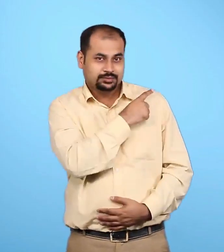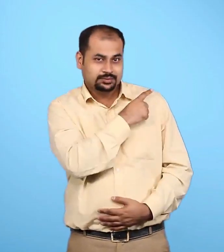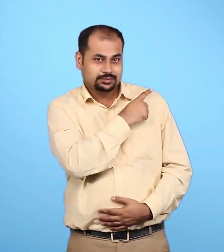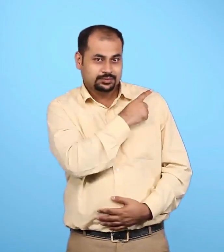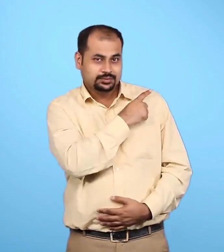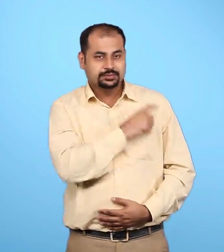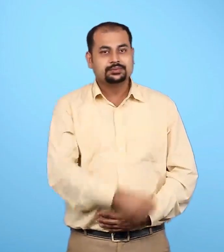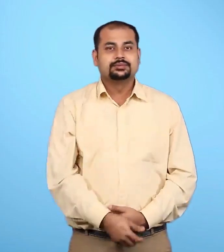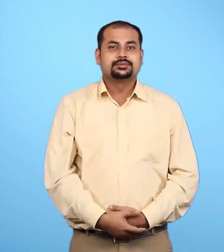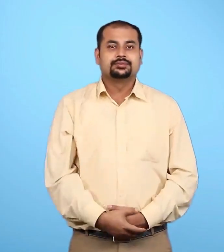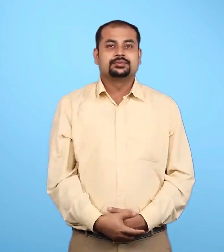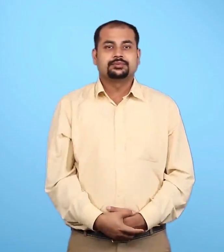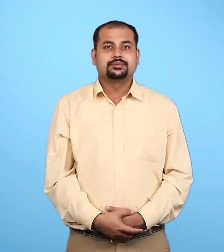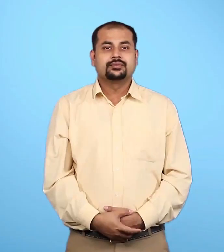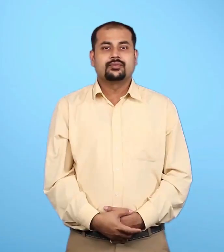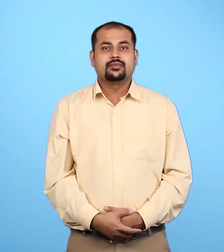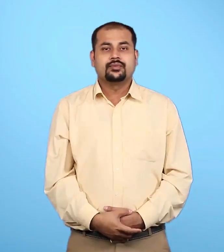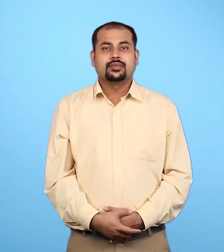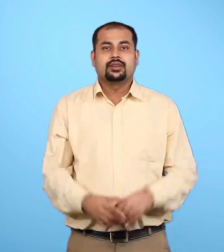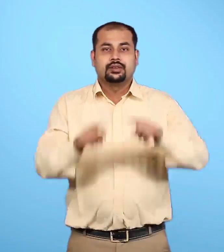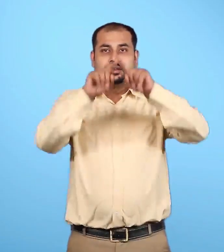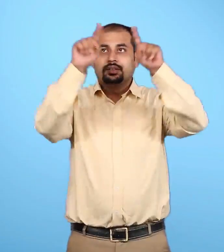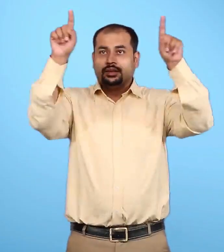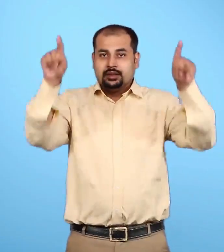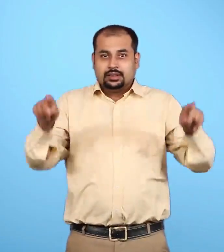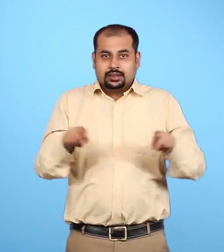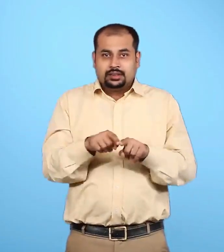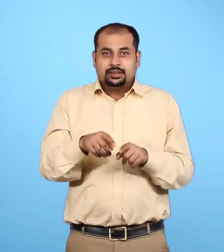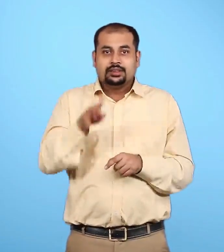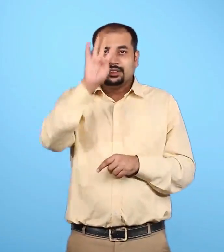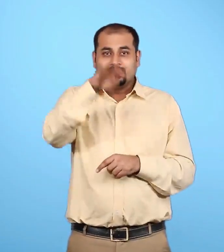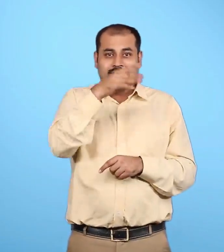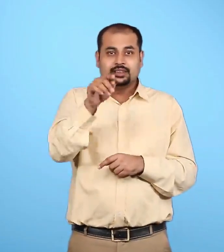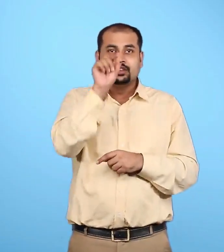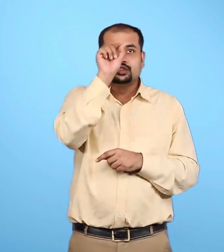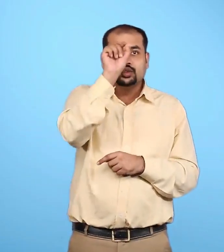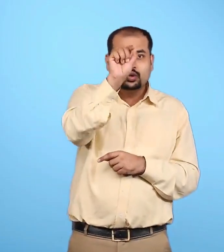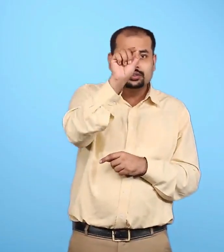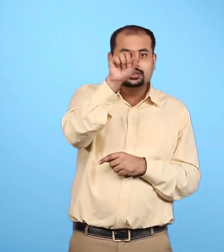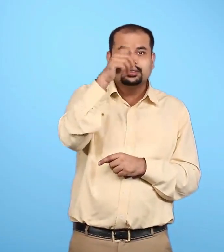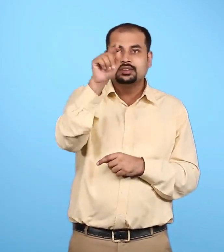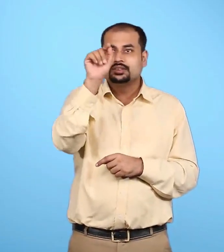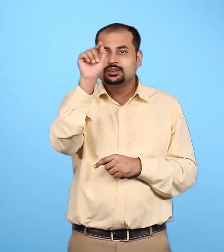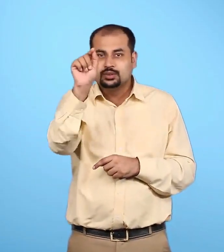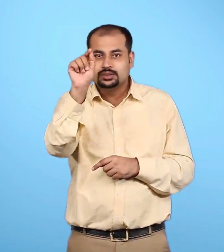on the 4th day, you can see on the left side scale that it is